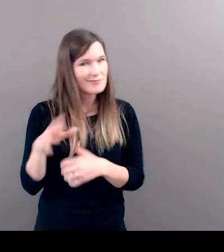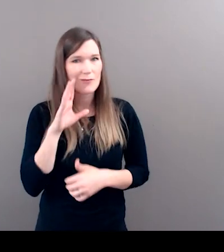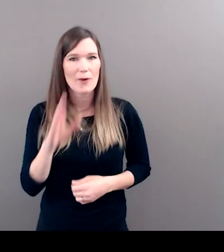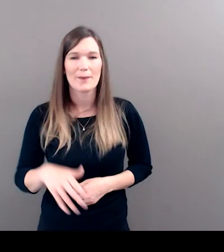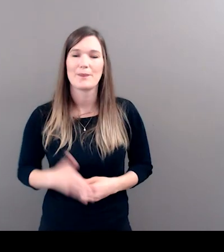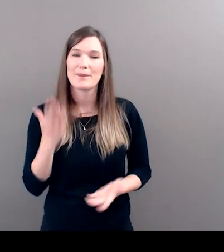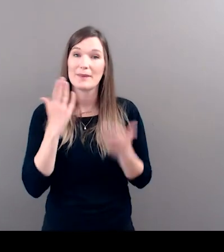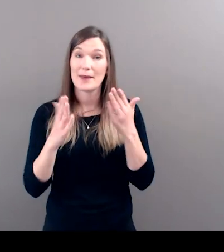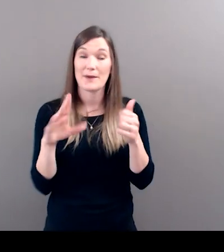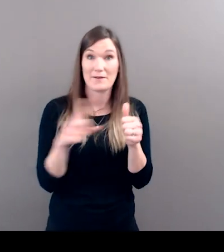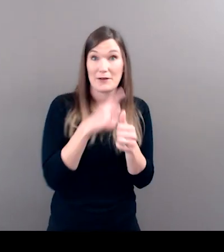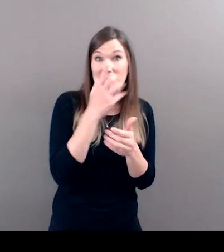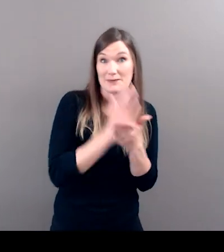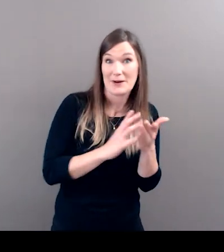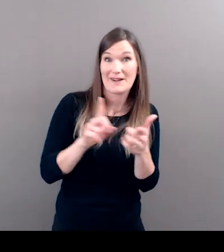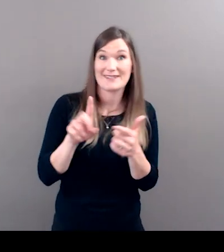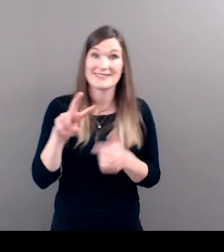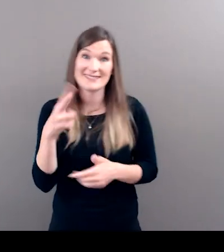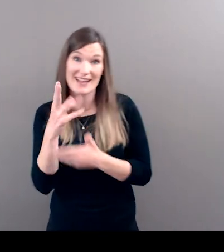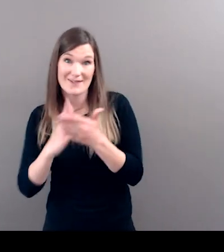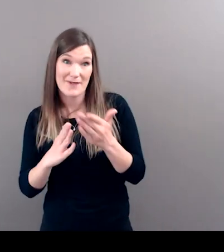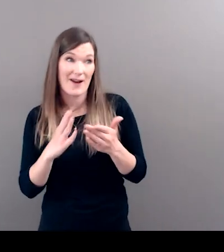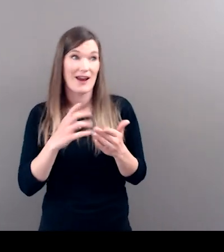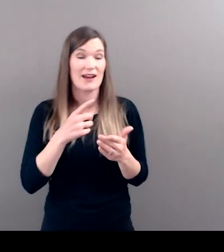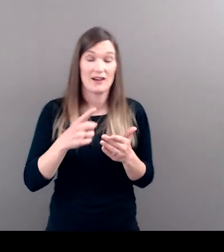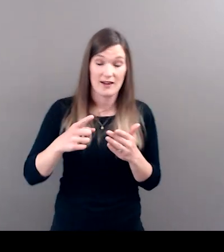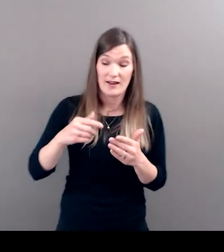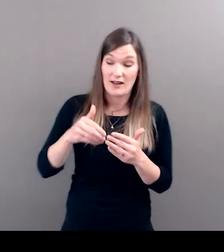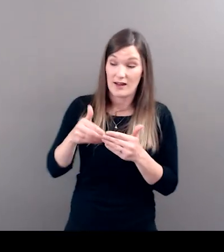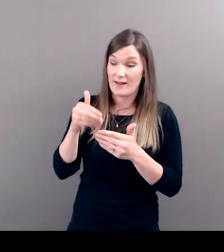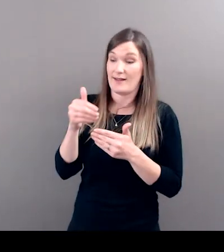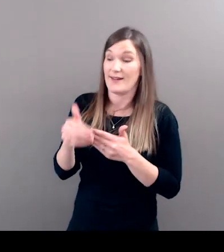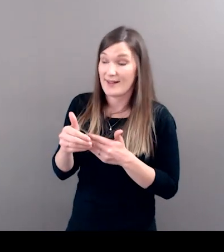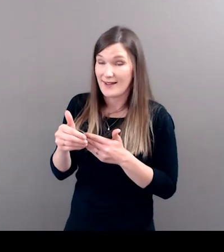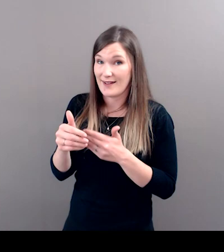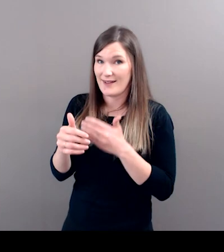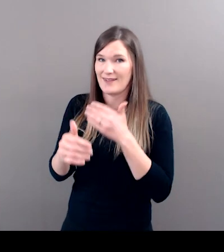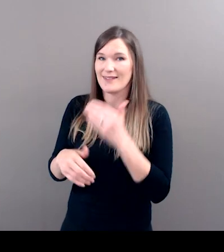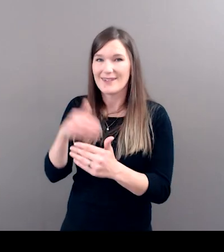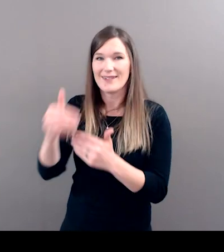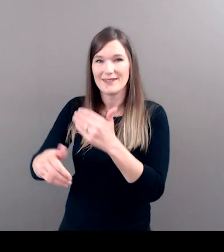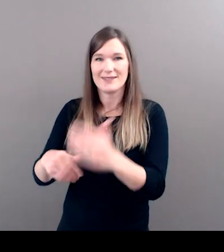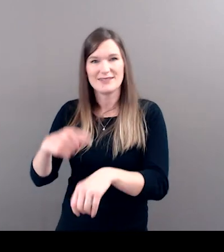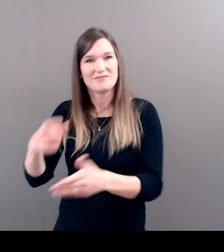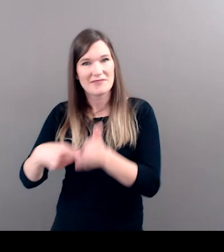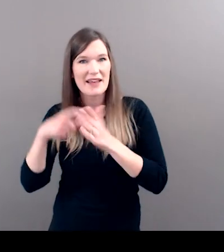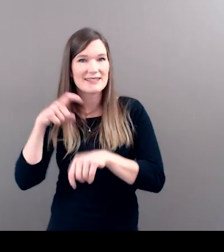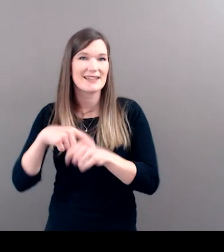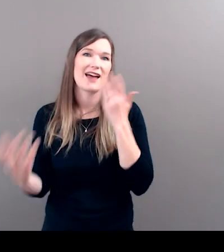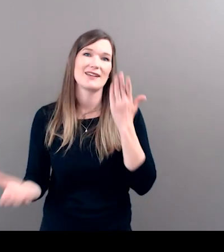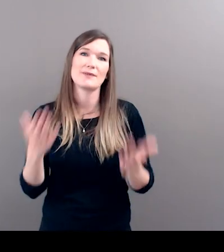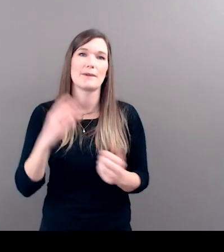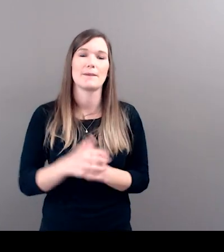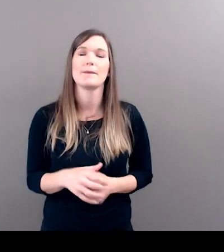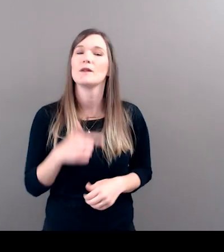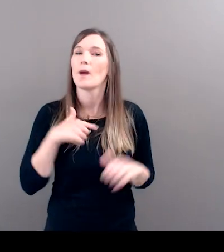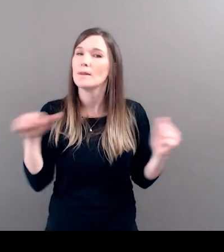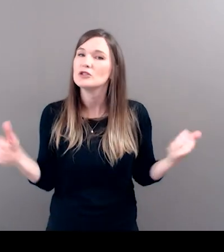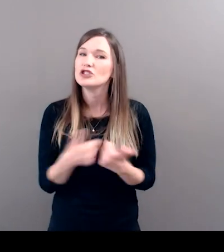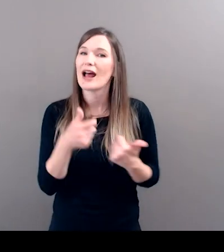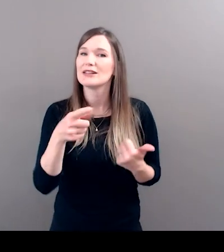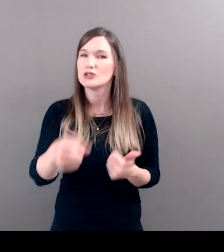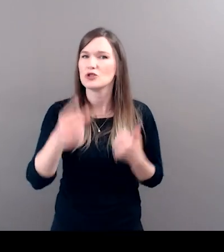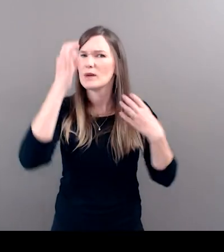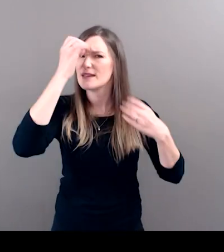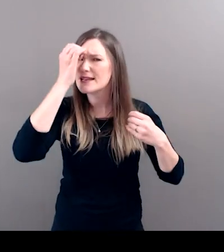have you walk it out over time, possibly. But I want to challenge you to give your gift, your financial gift, an assignment that is